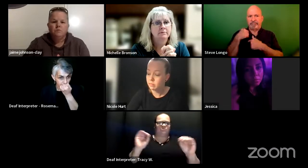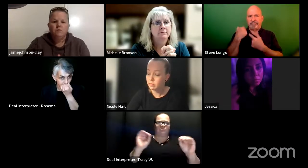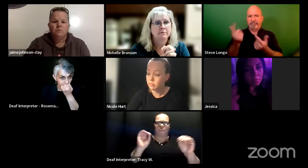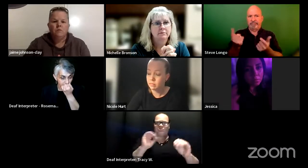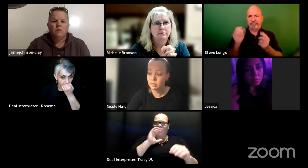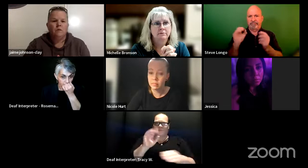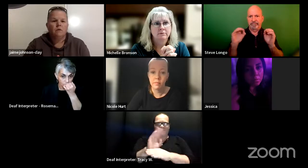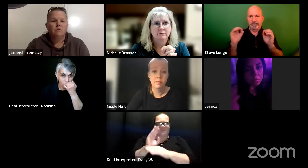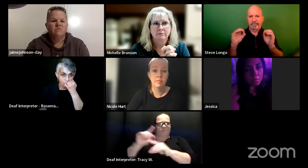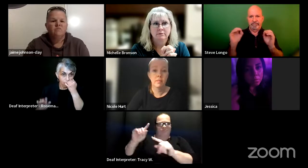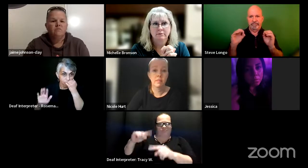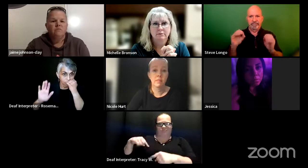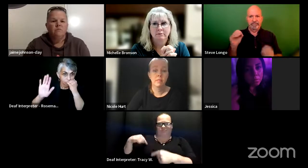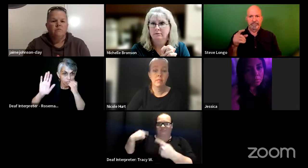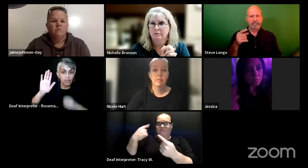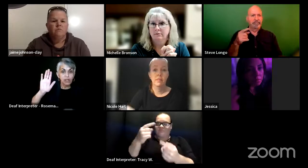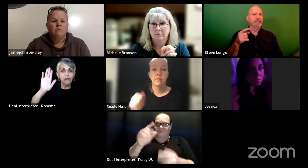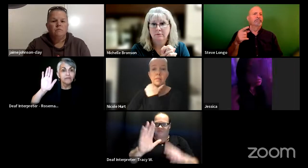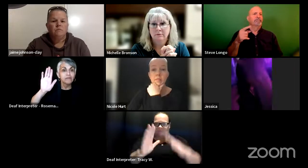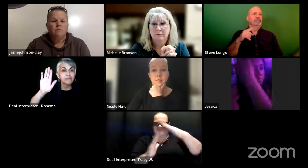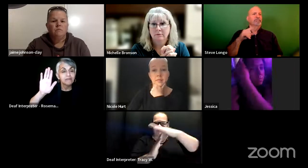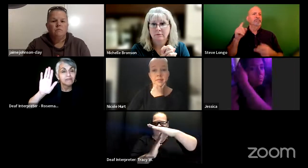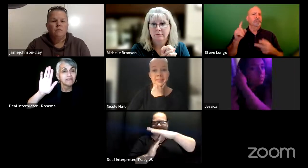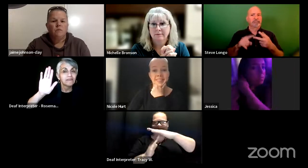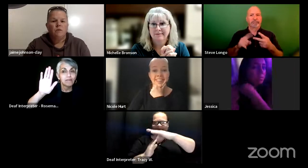business. We have no items under old business.